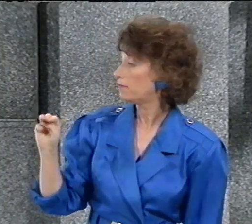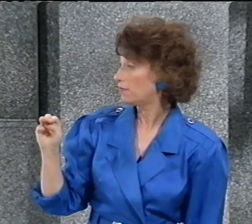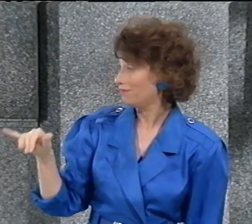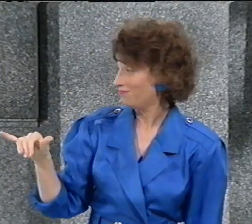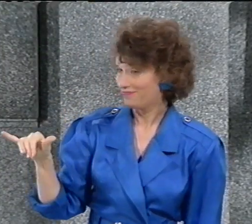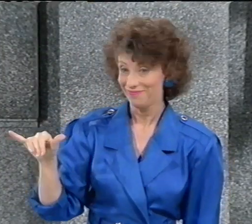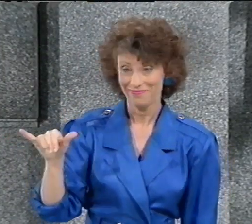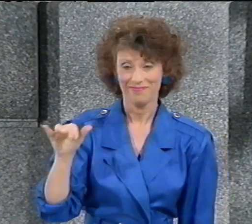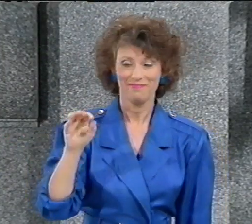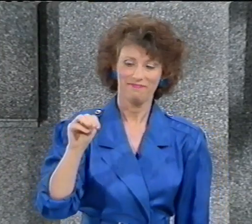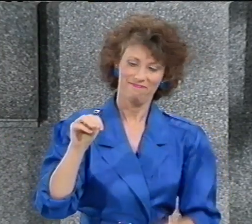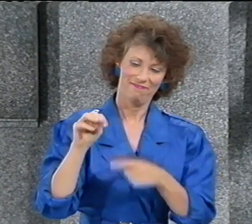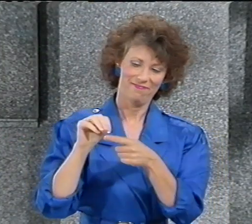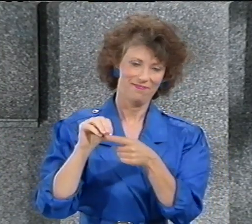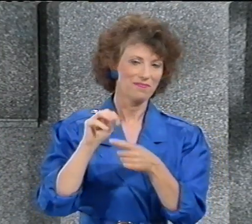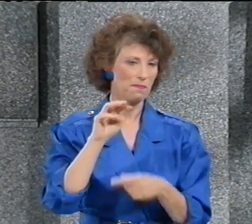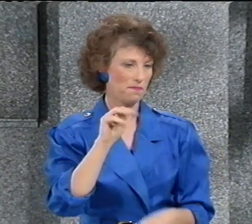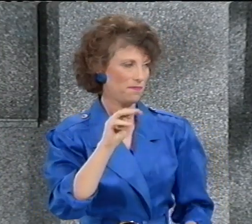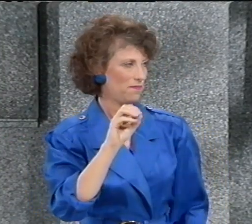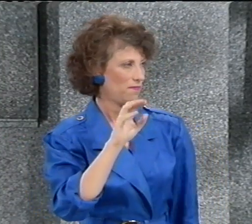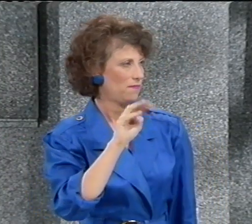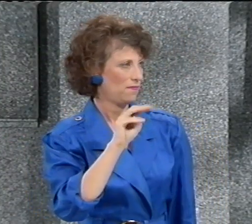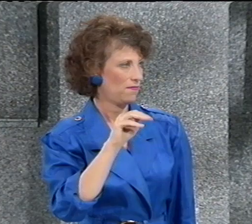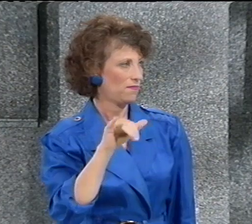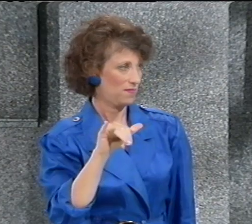M, as in the word mommy.